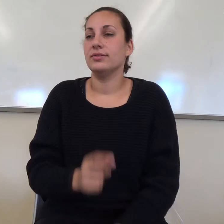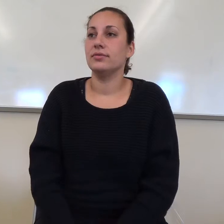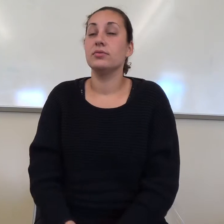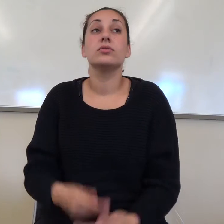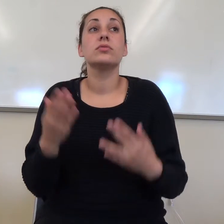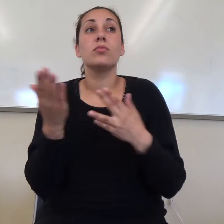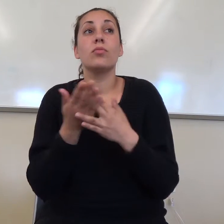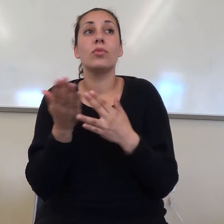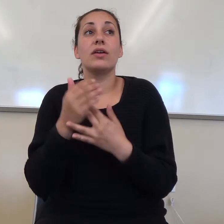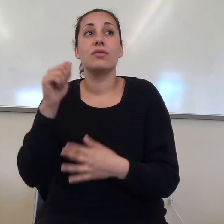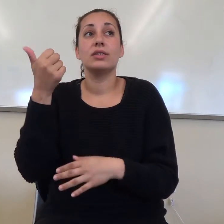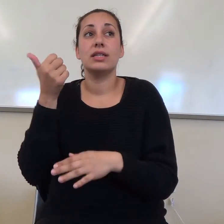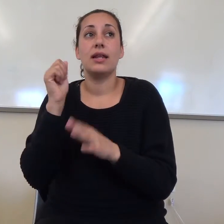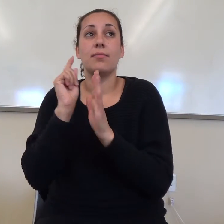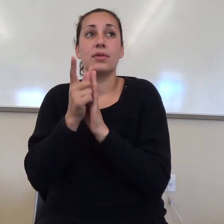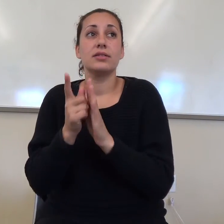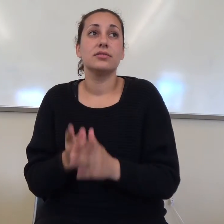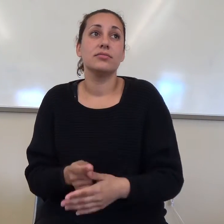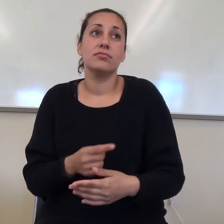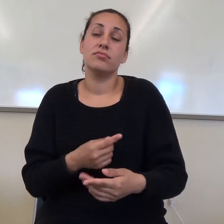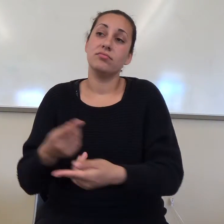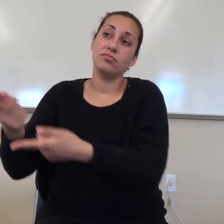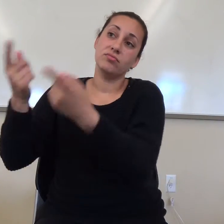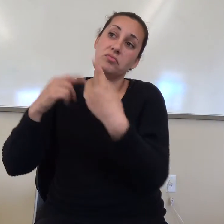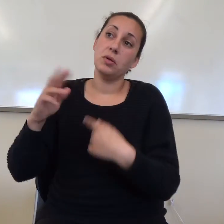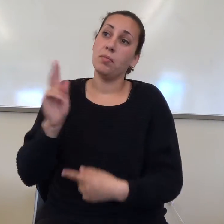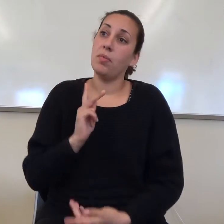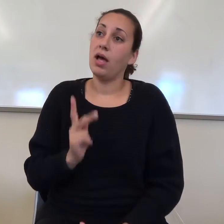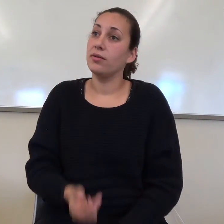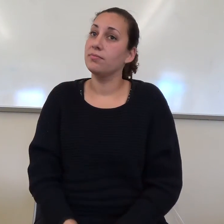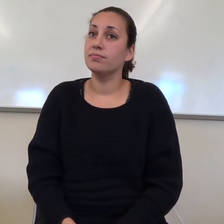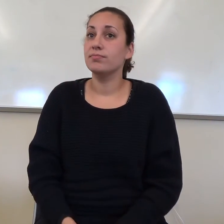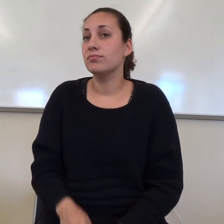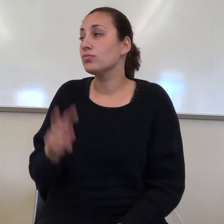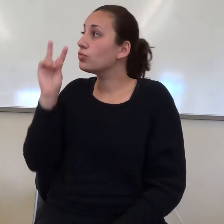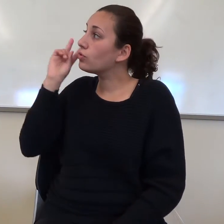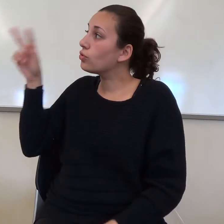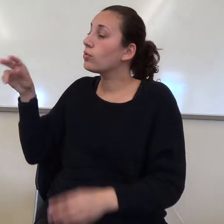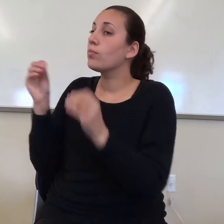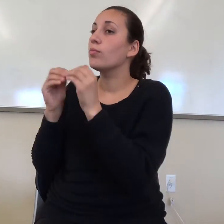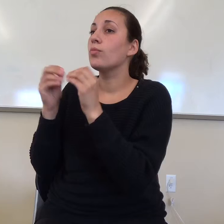minutes, and then we'll come back and look at some more of these. Okay.